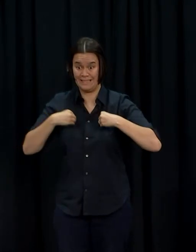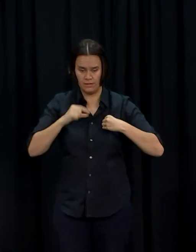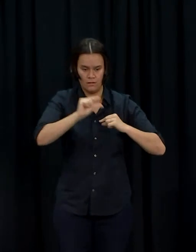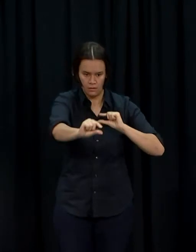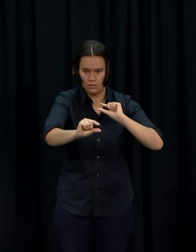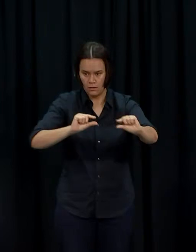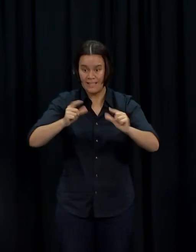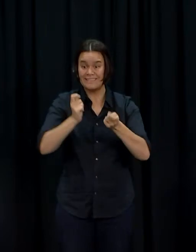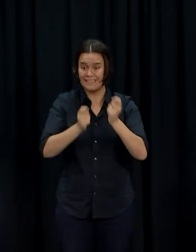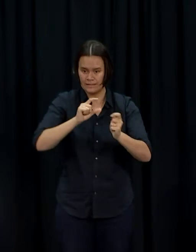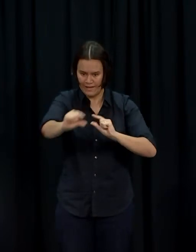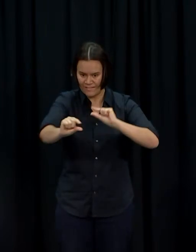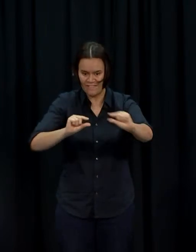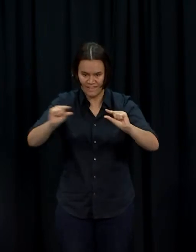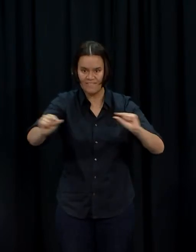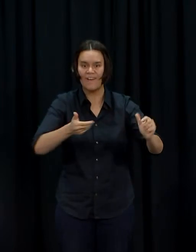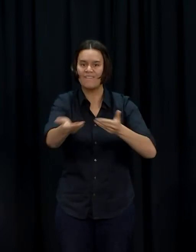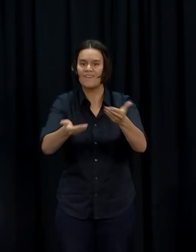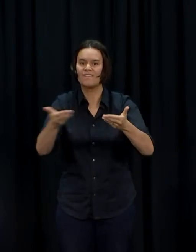need.